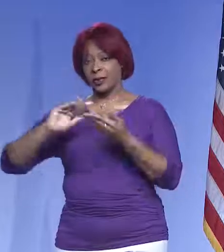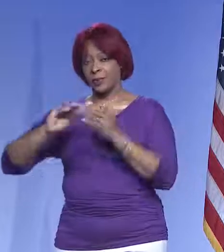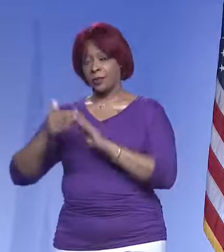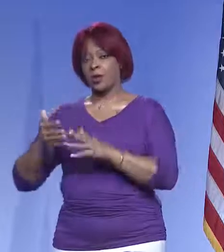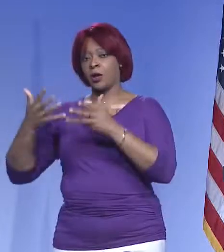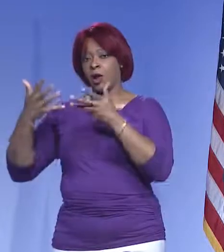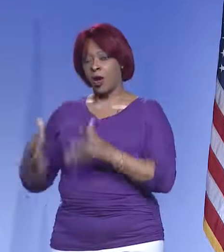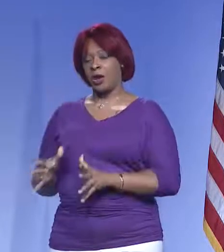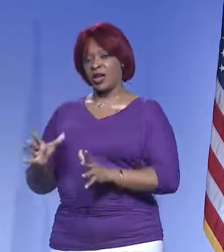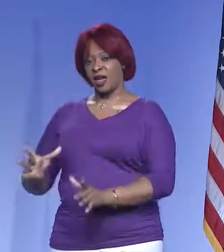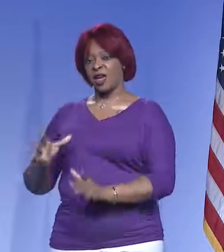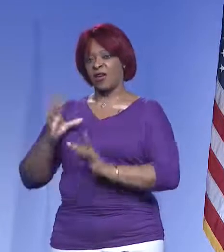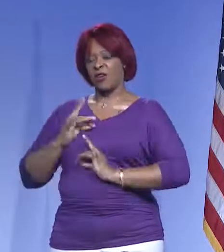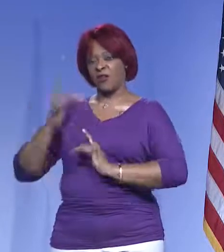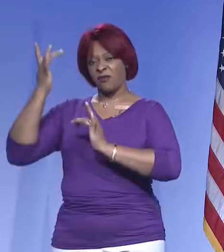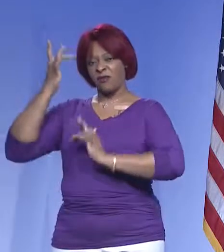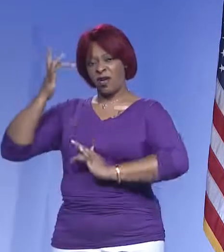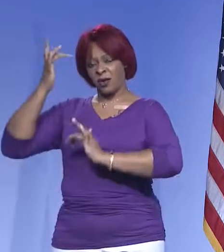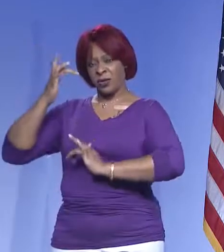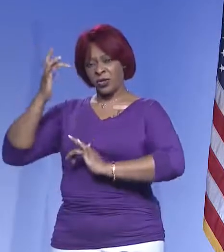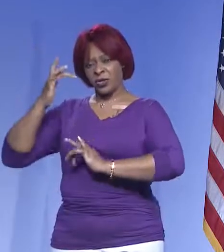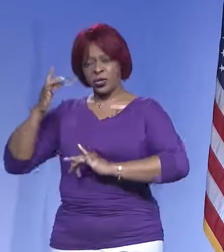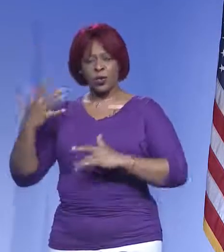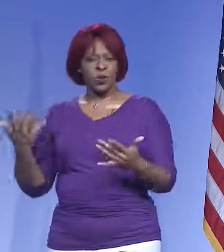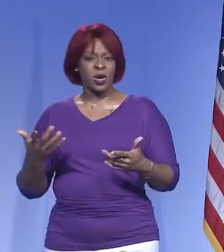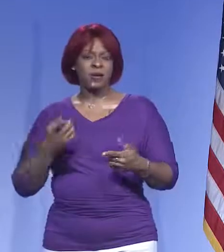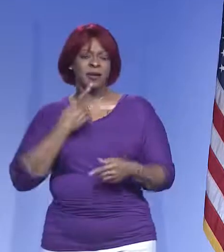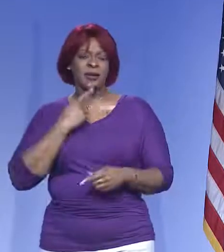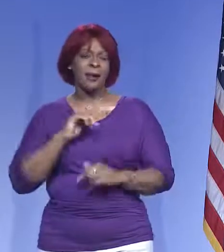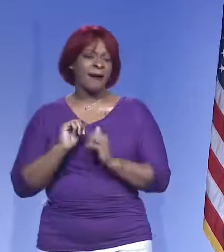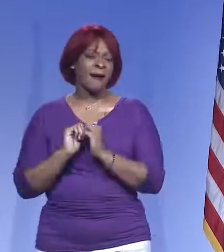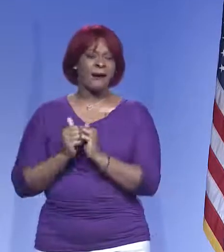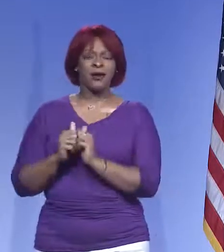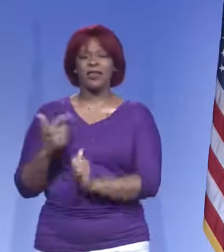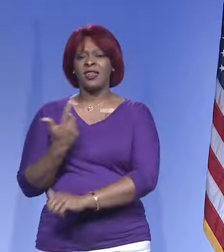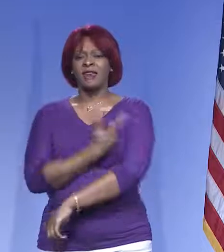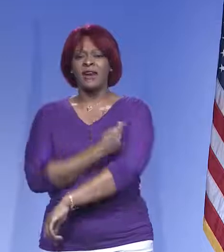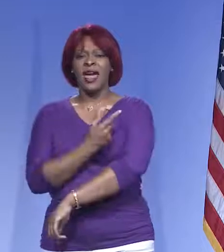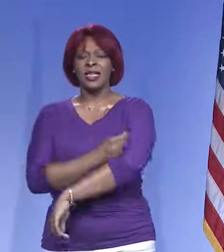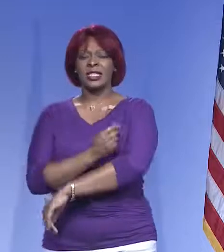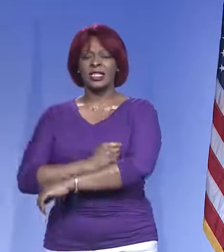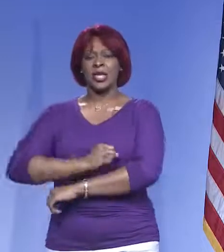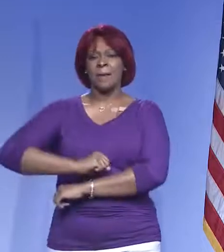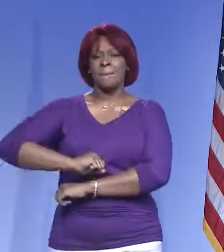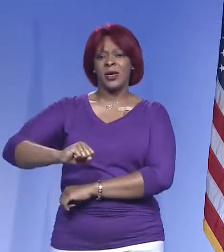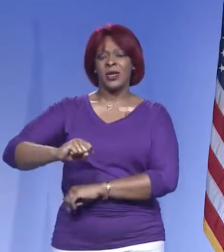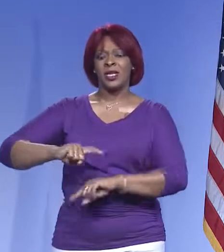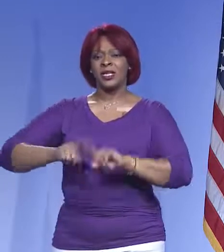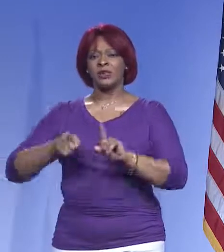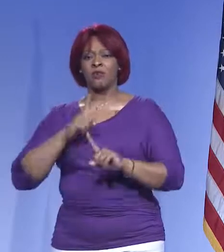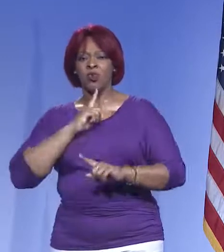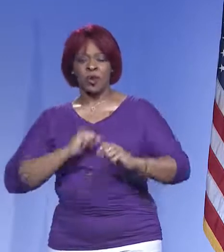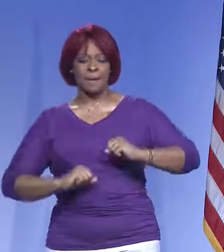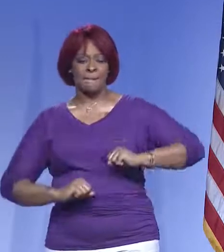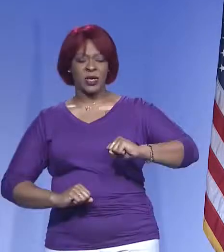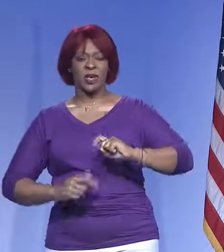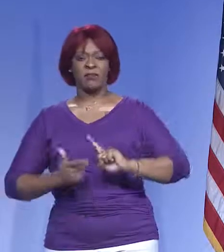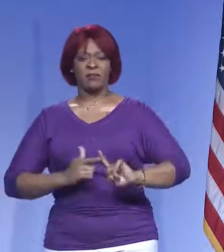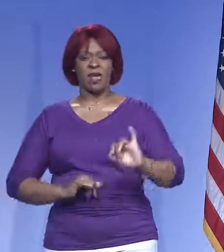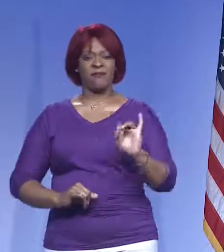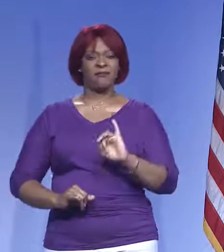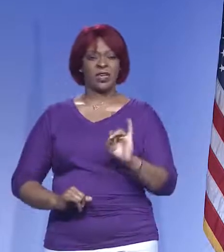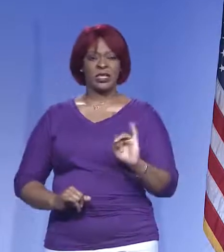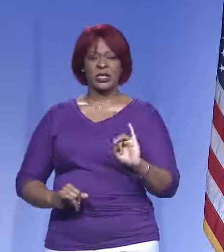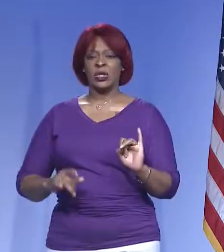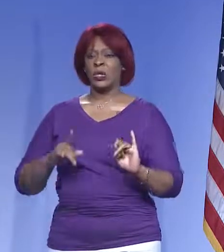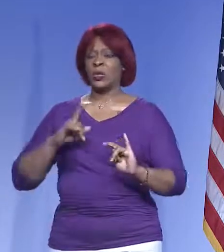had COVID-19, what can you tell me about how vaccine immunity is different from immunity via infection, as